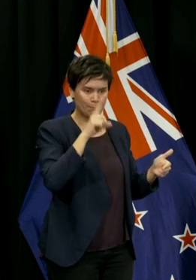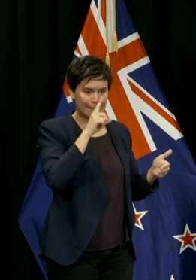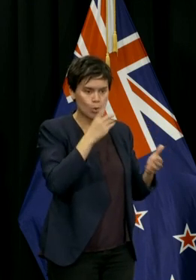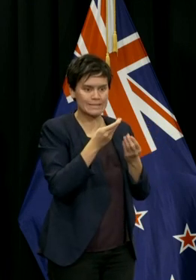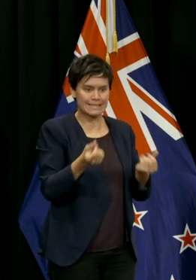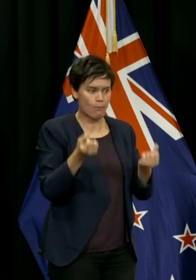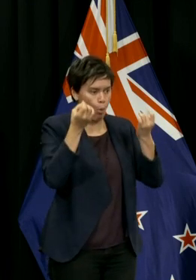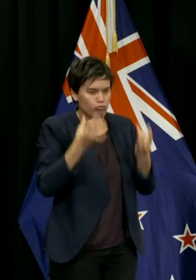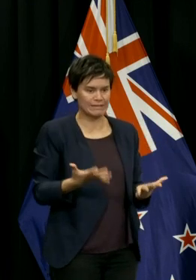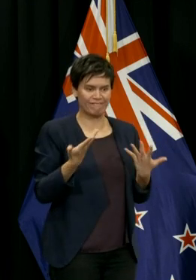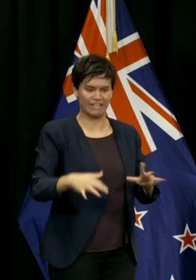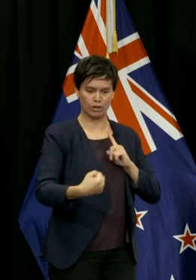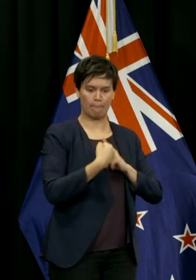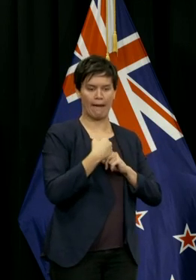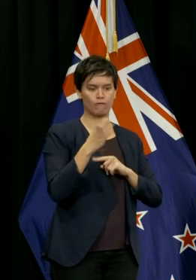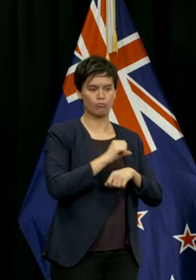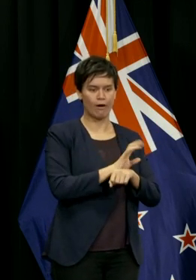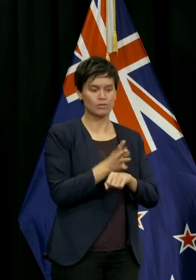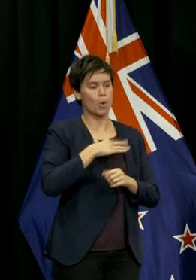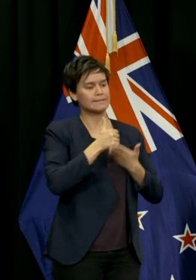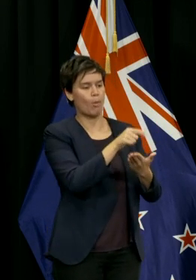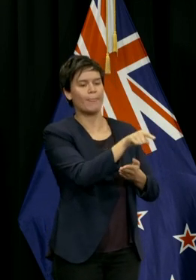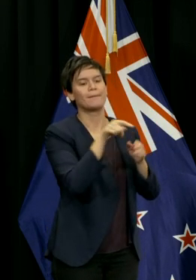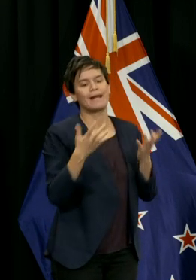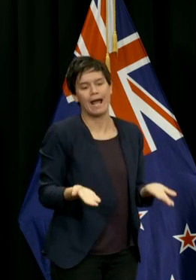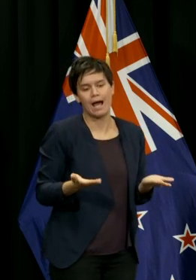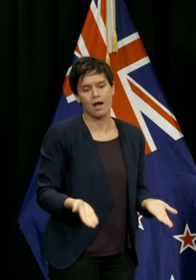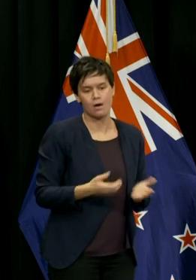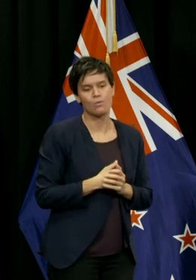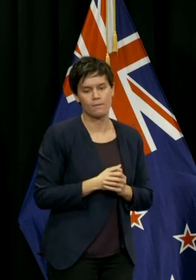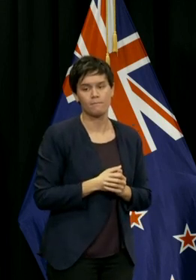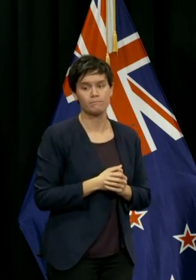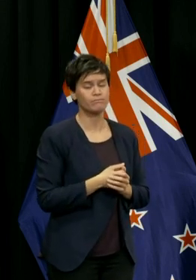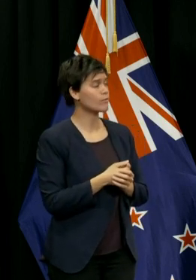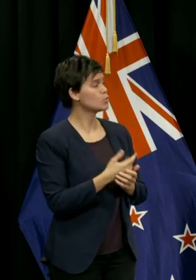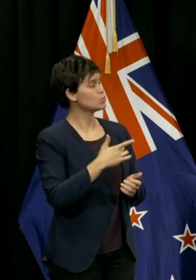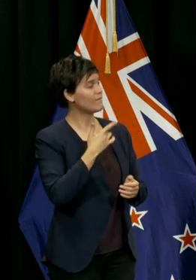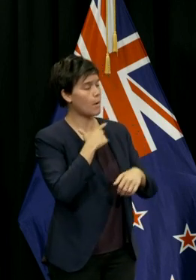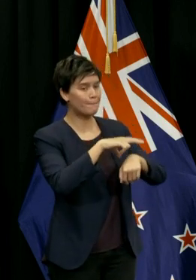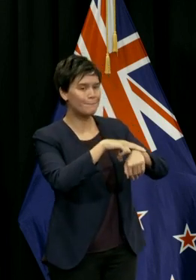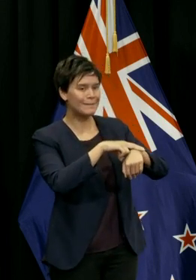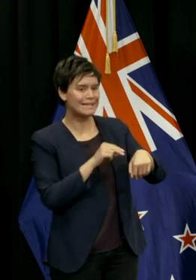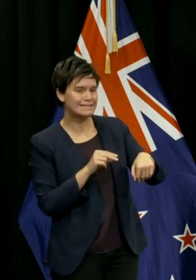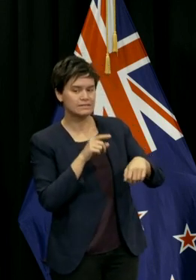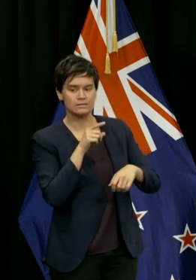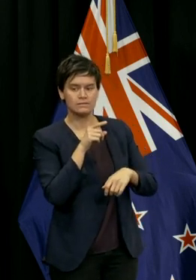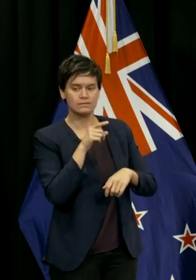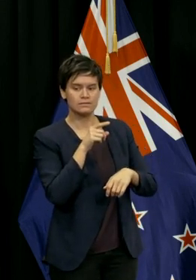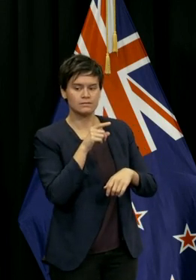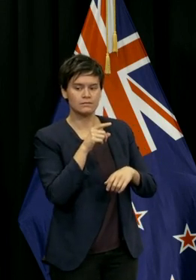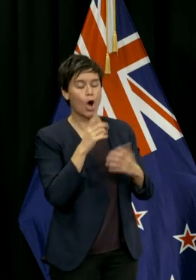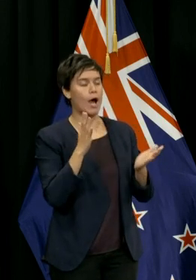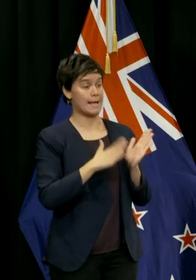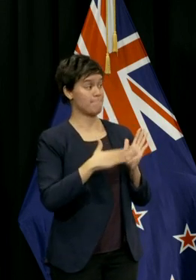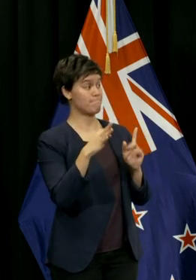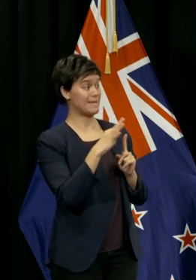affected by COVID-19. Last couple of questions, Audrey. Do you think MPs have a role here as sort of intermediaries